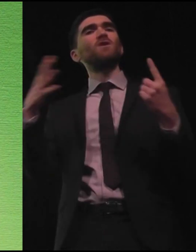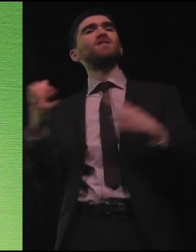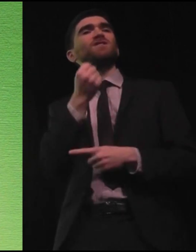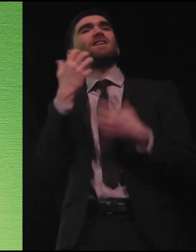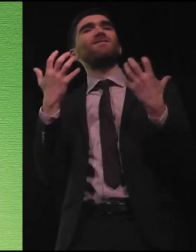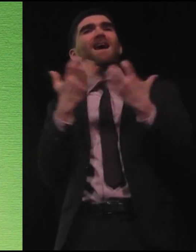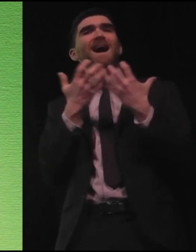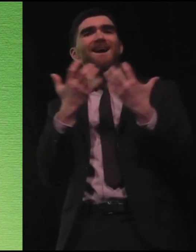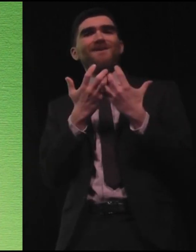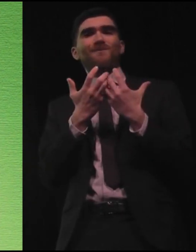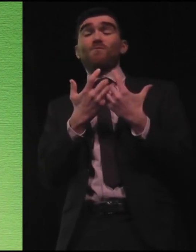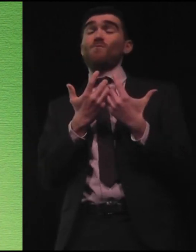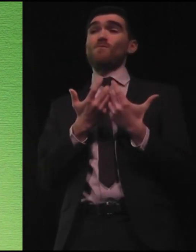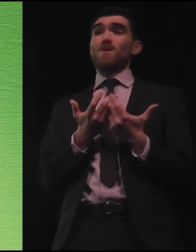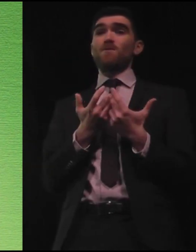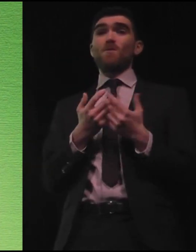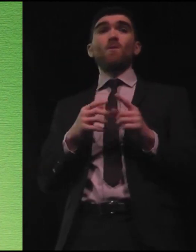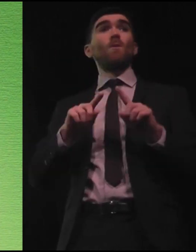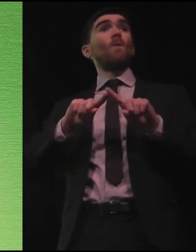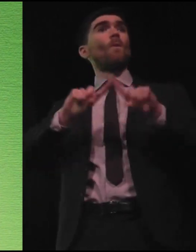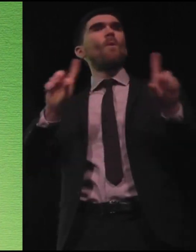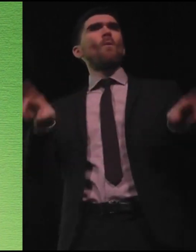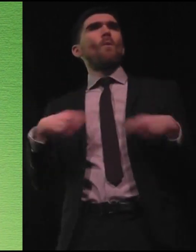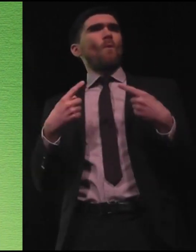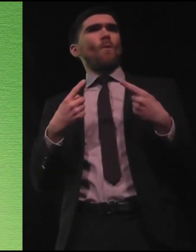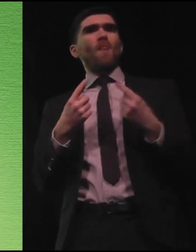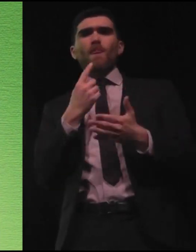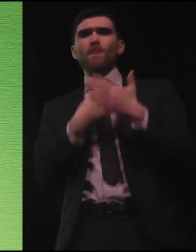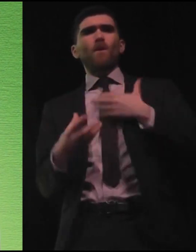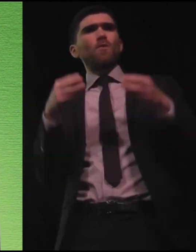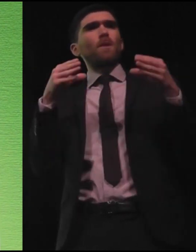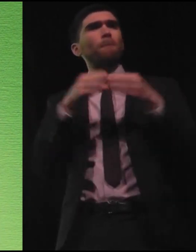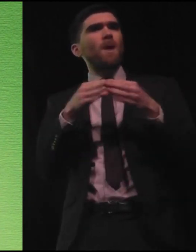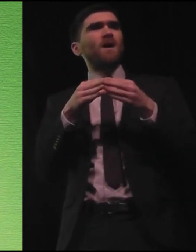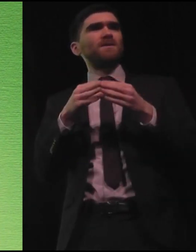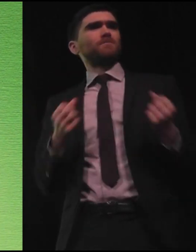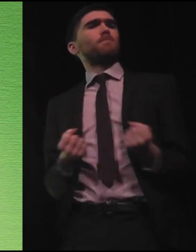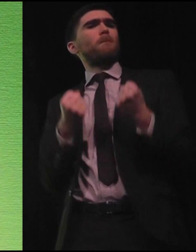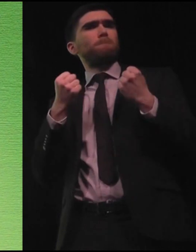cure the sickness in our economy and in our politics.